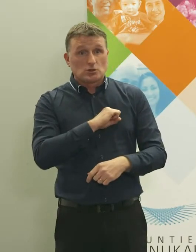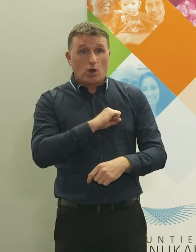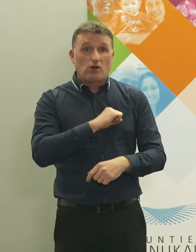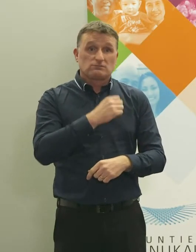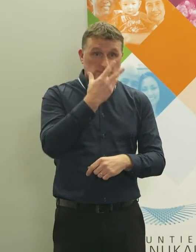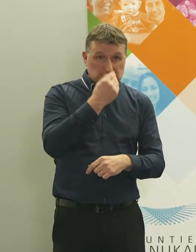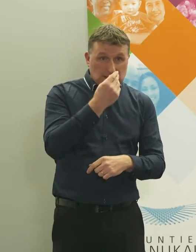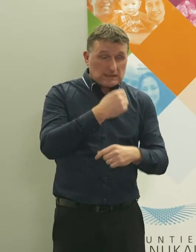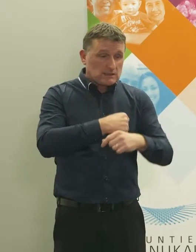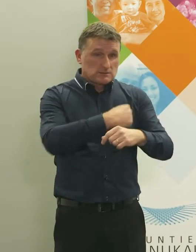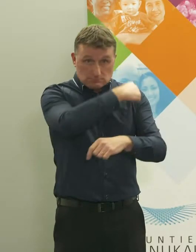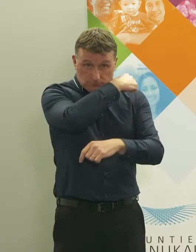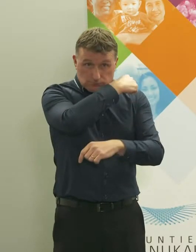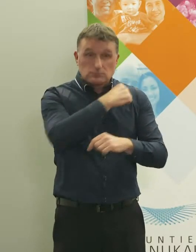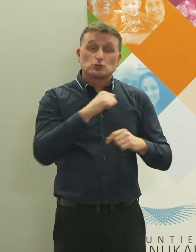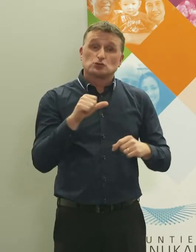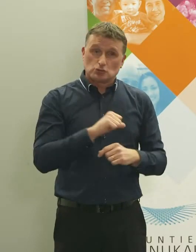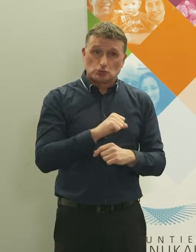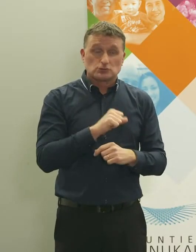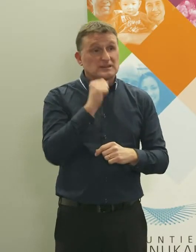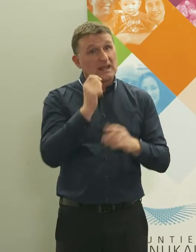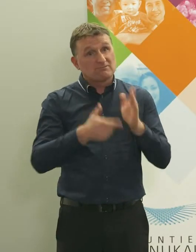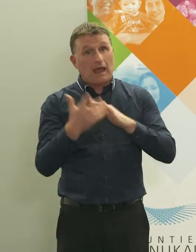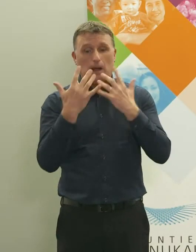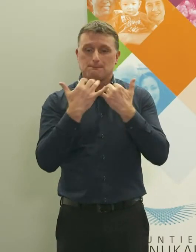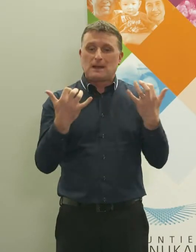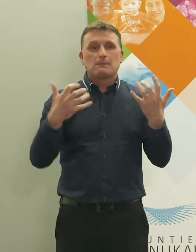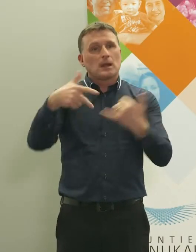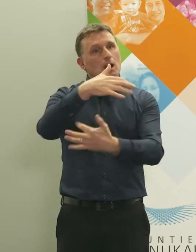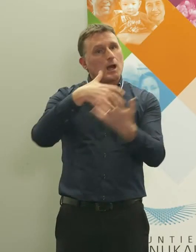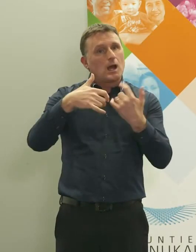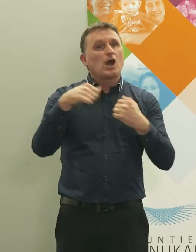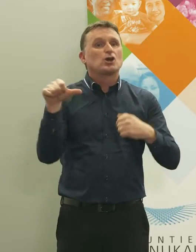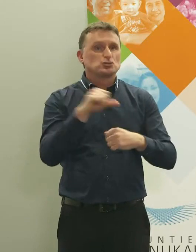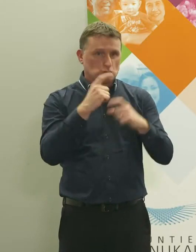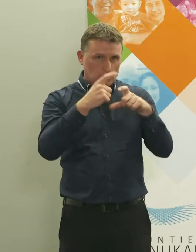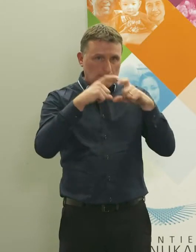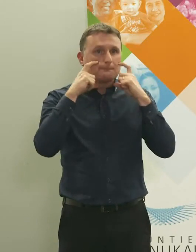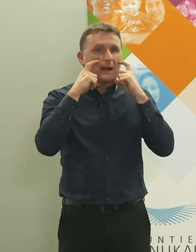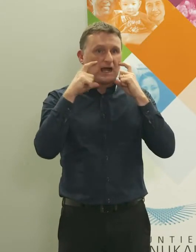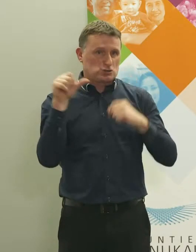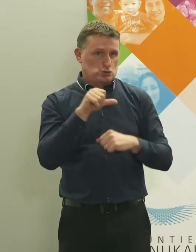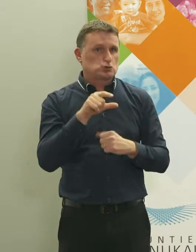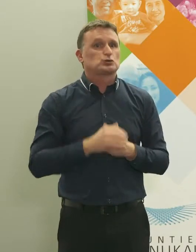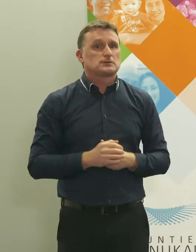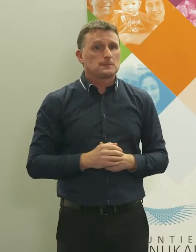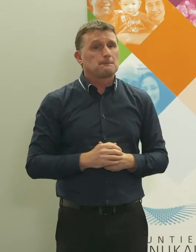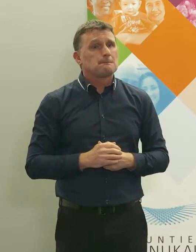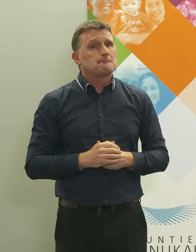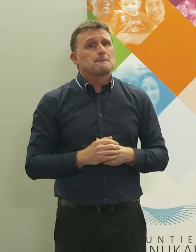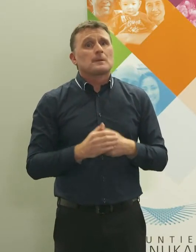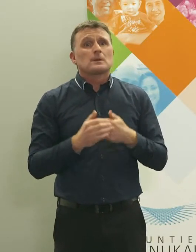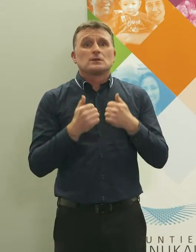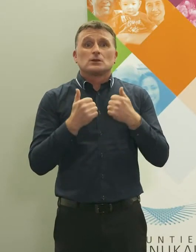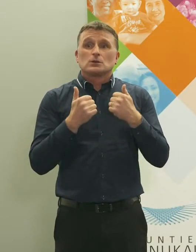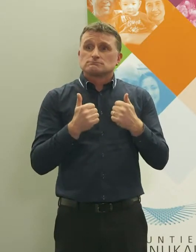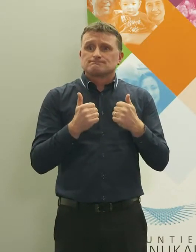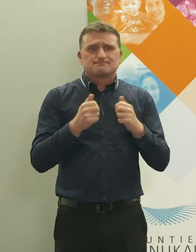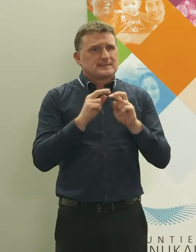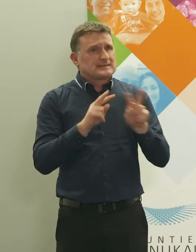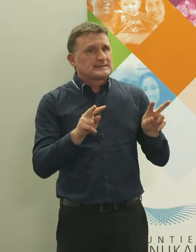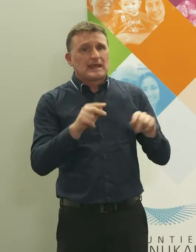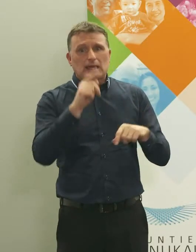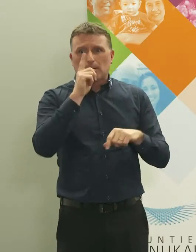elbow, wear a mask when you are in public and when that is appropriate. It's been really heartening to see how quickly people have